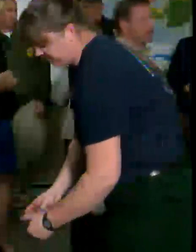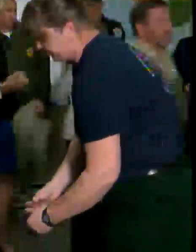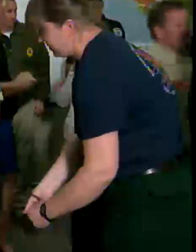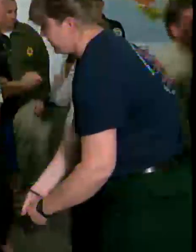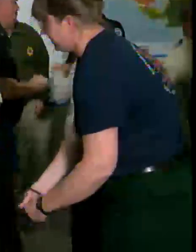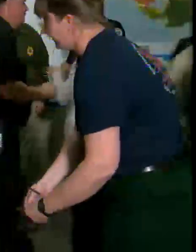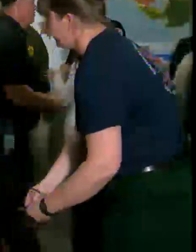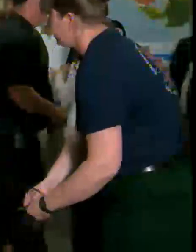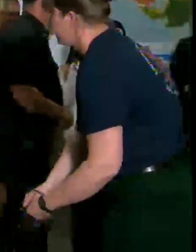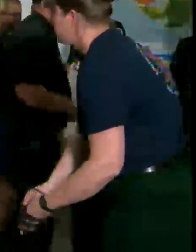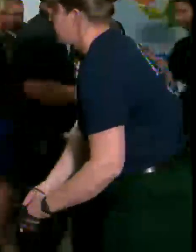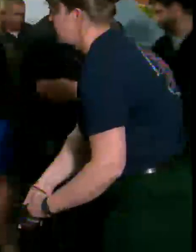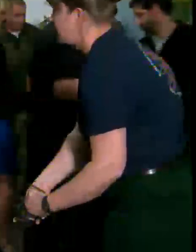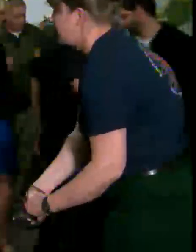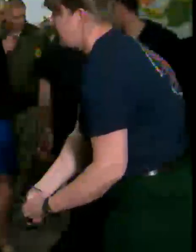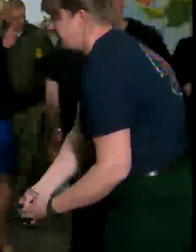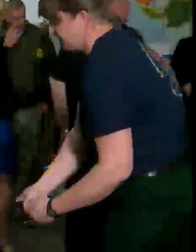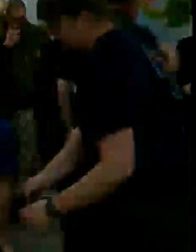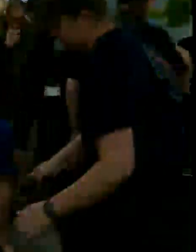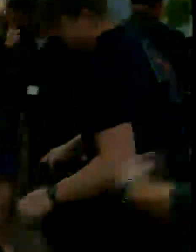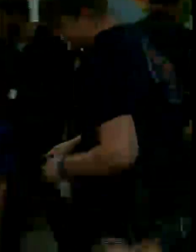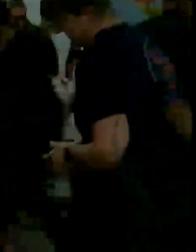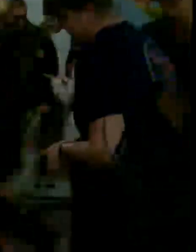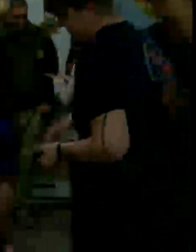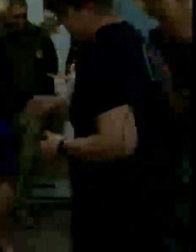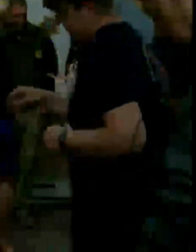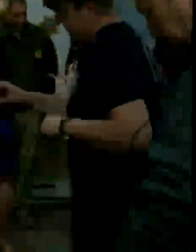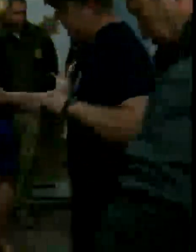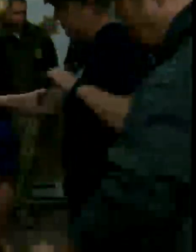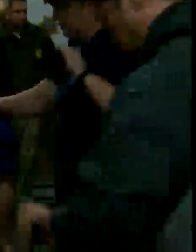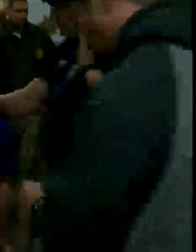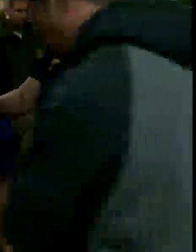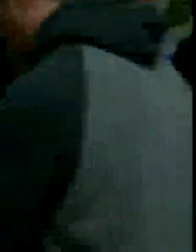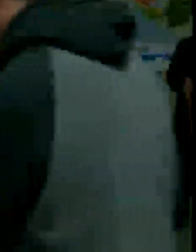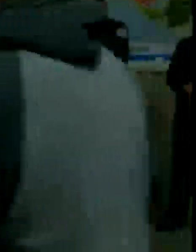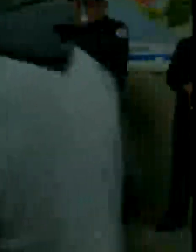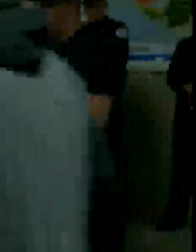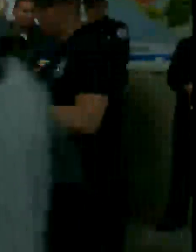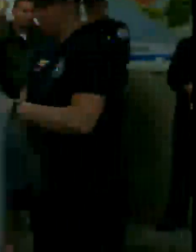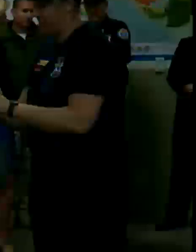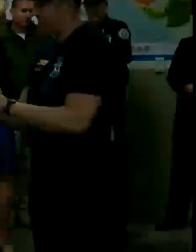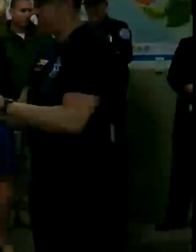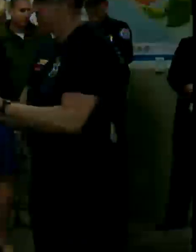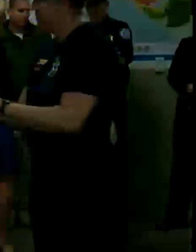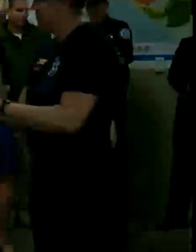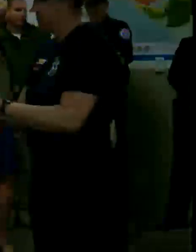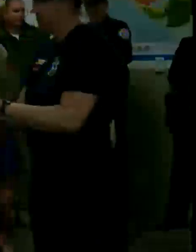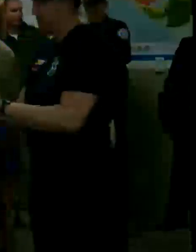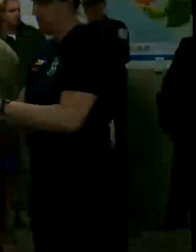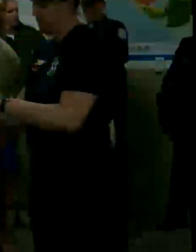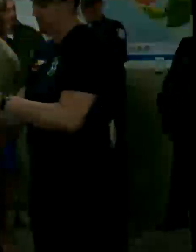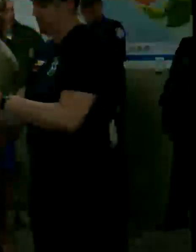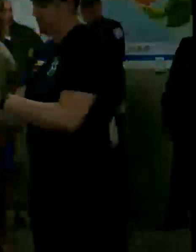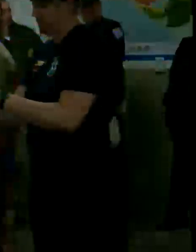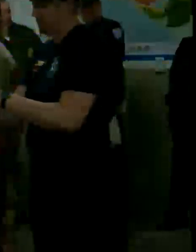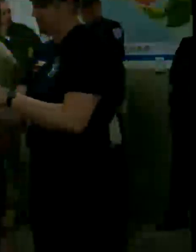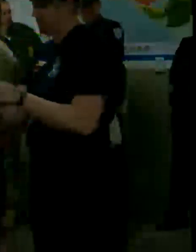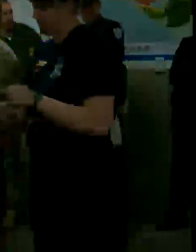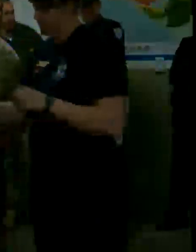I'm the on-call IO, and Garo's still on call. So At the command post, we'll